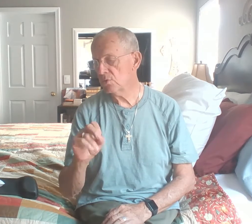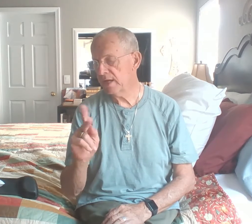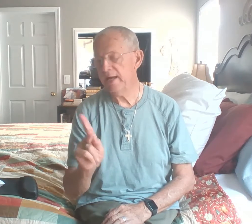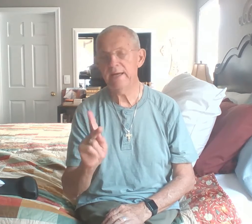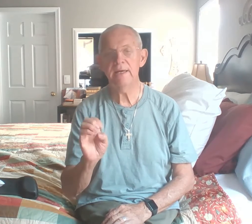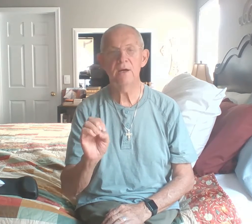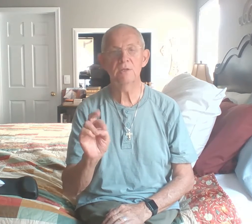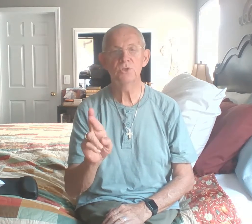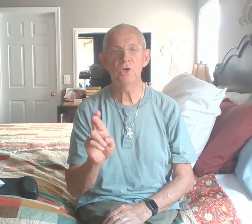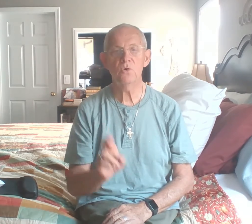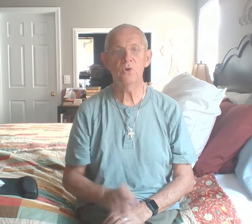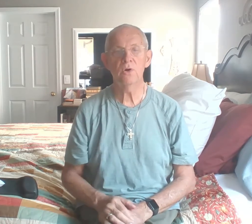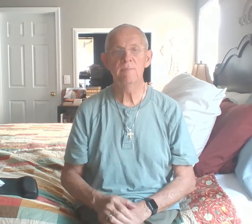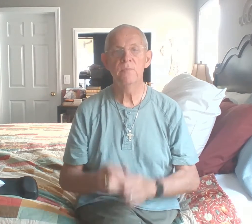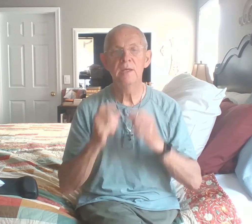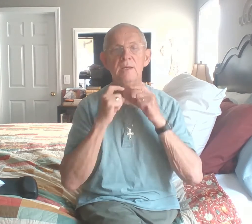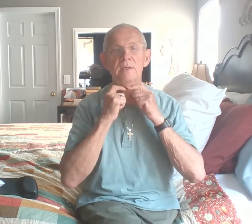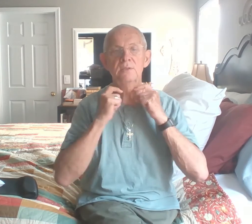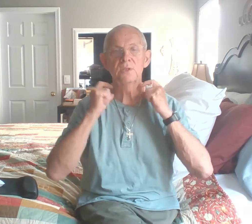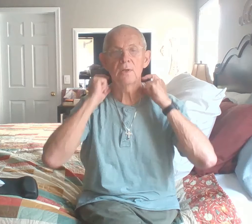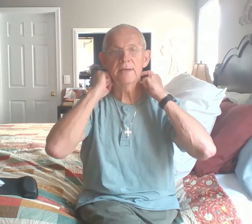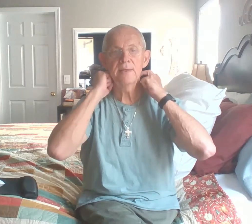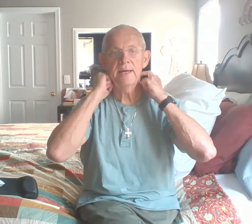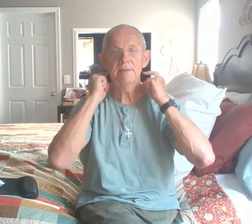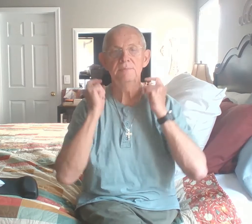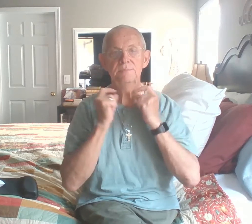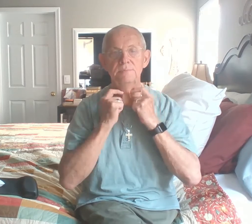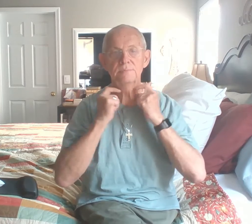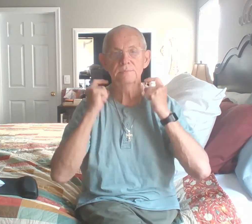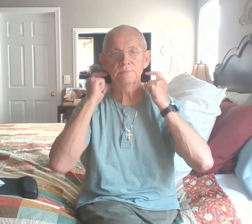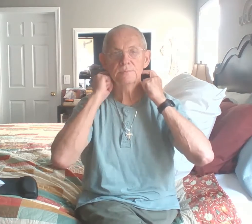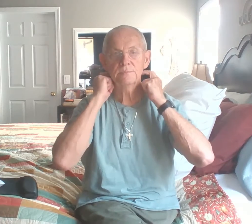C-H-O-K, choker. So like that.